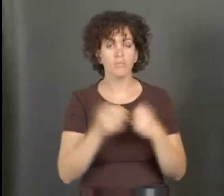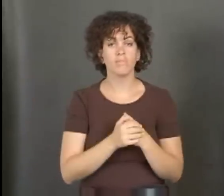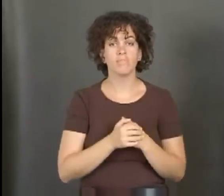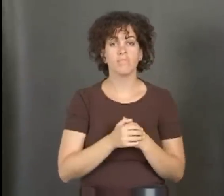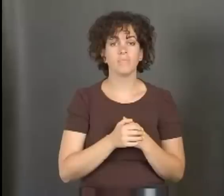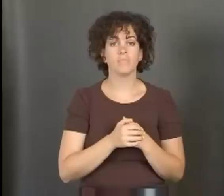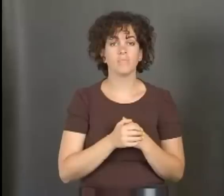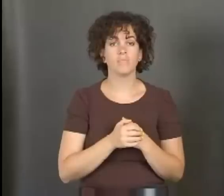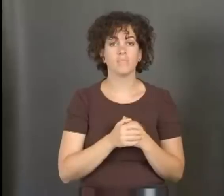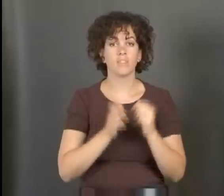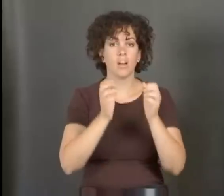Armoire.